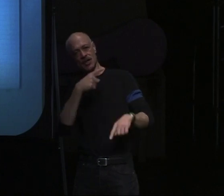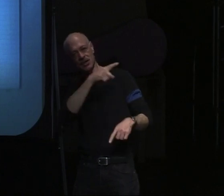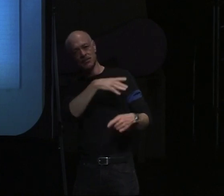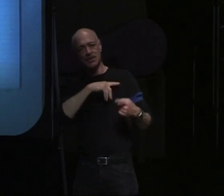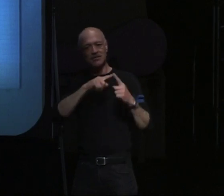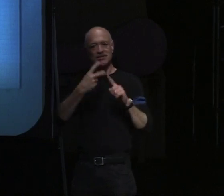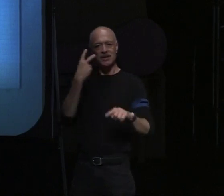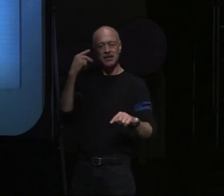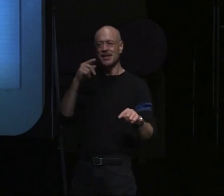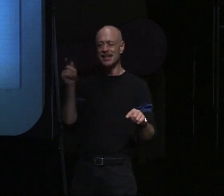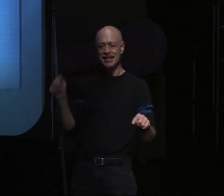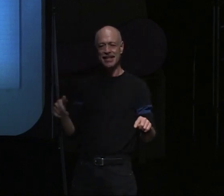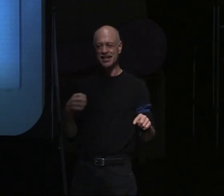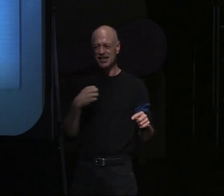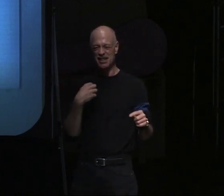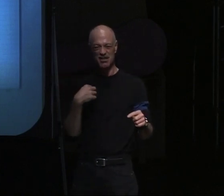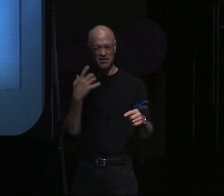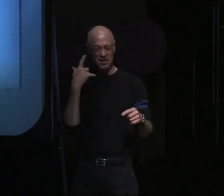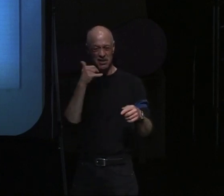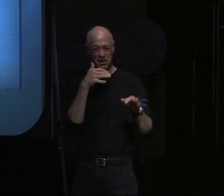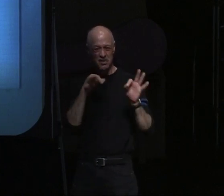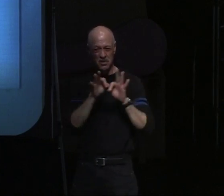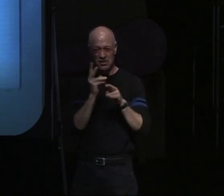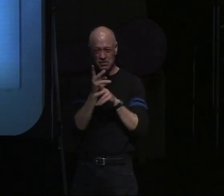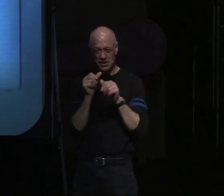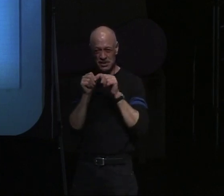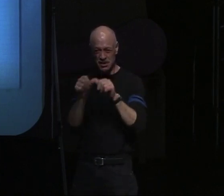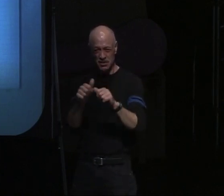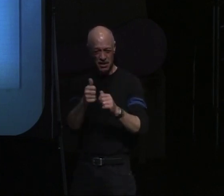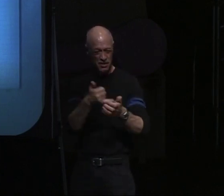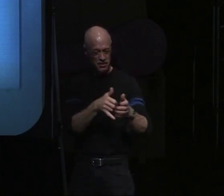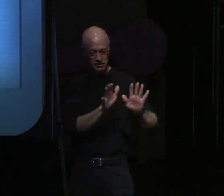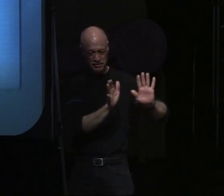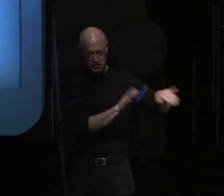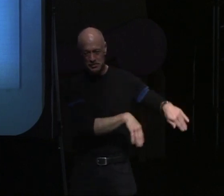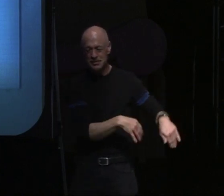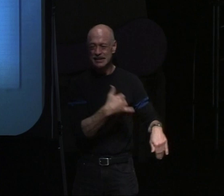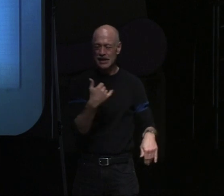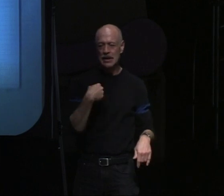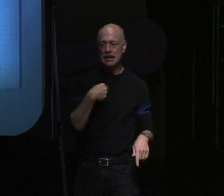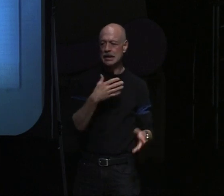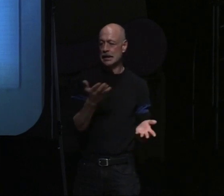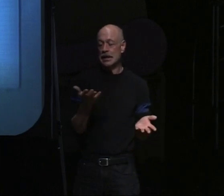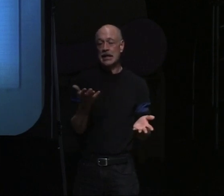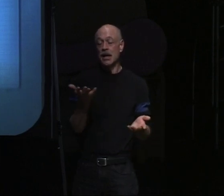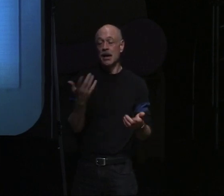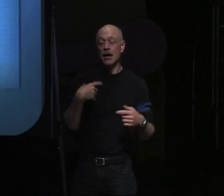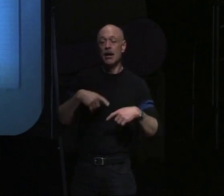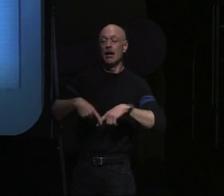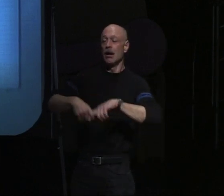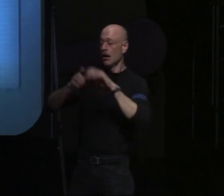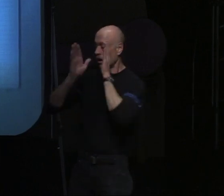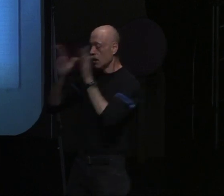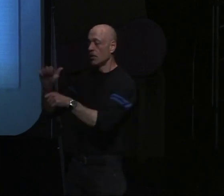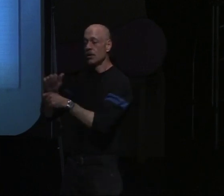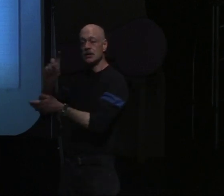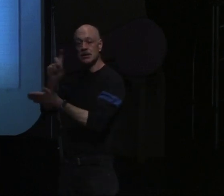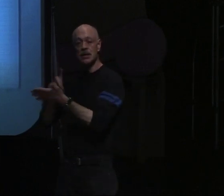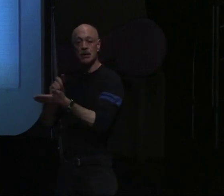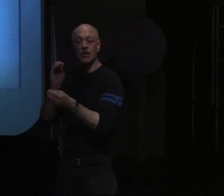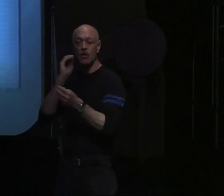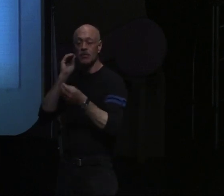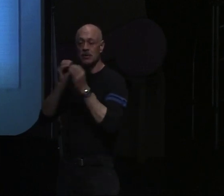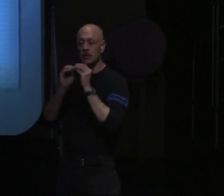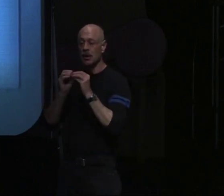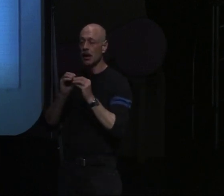And as some of the art was offered at auction, I decided that I was kind of finished with that